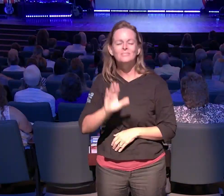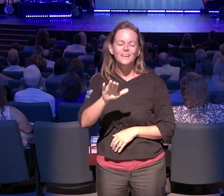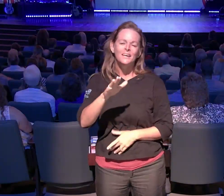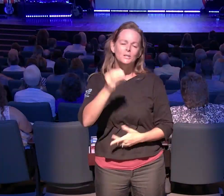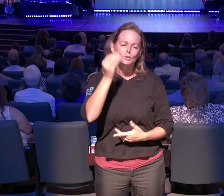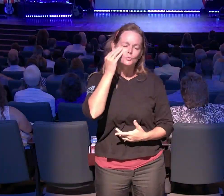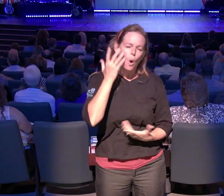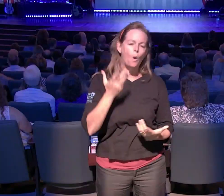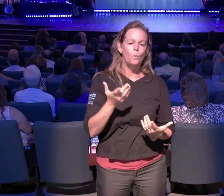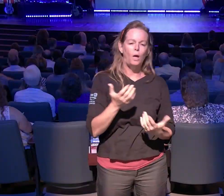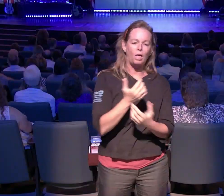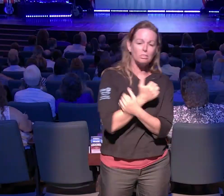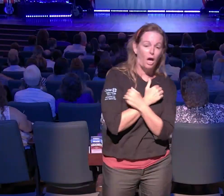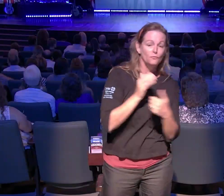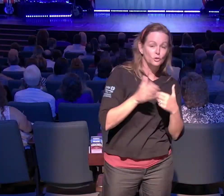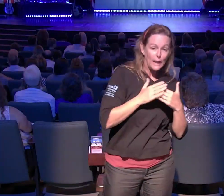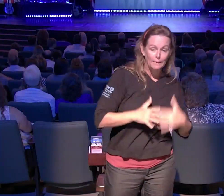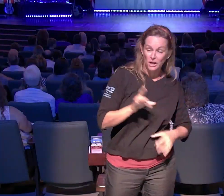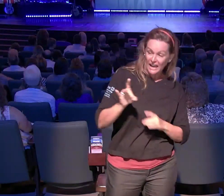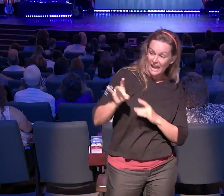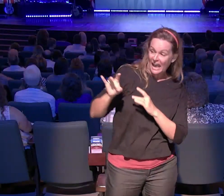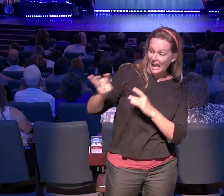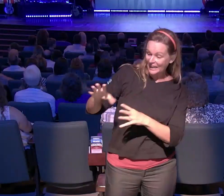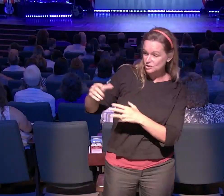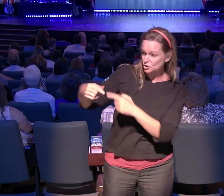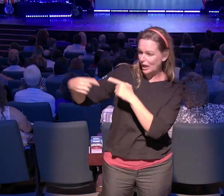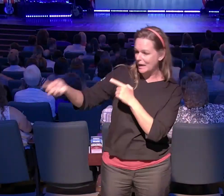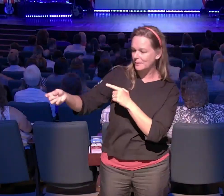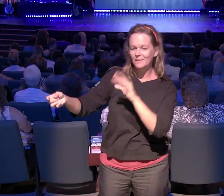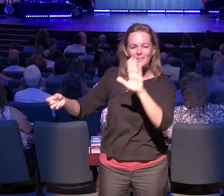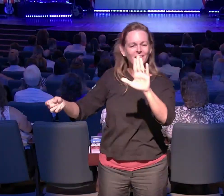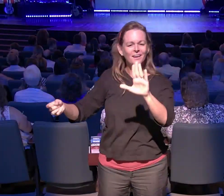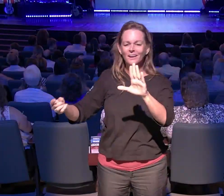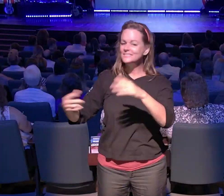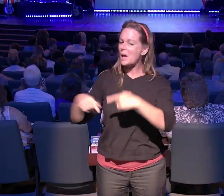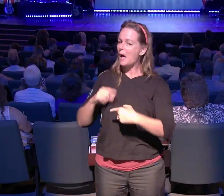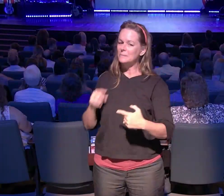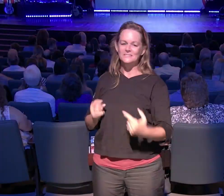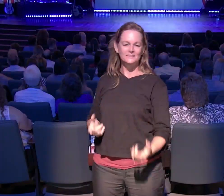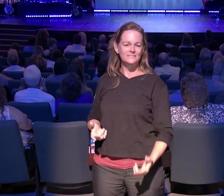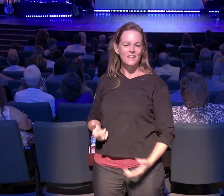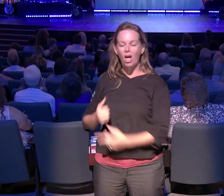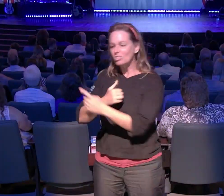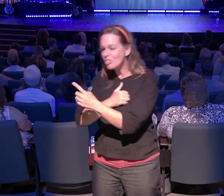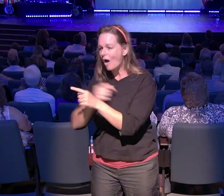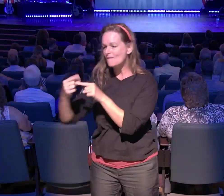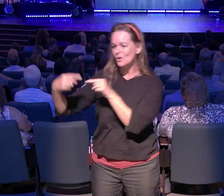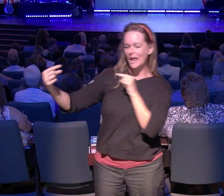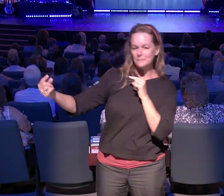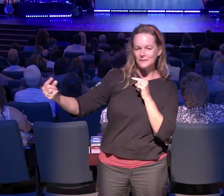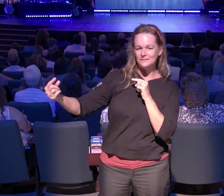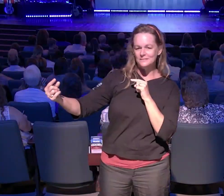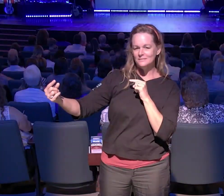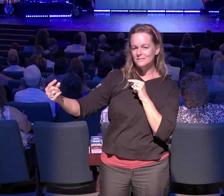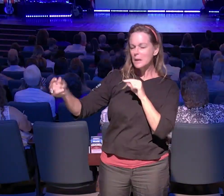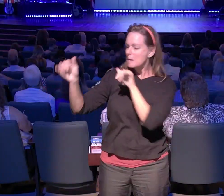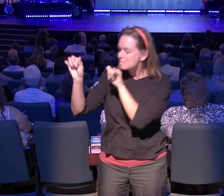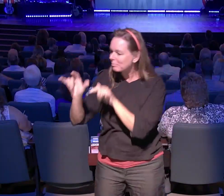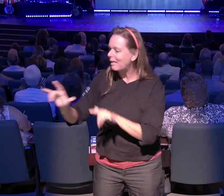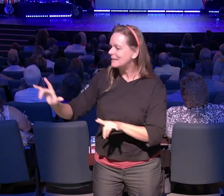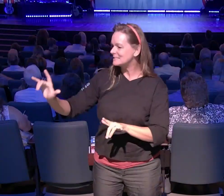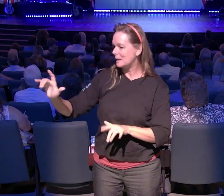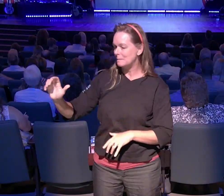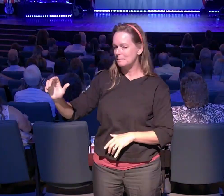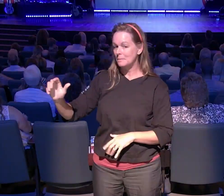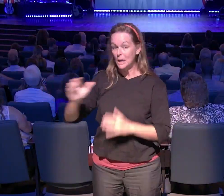and hate your enemy. But I tell you, love your enemies. Bless those who curse you. Do good to those who hate you. And